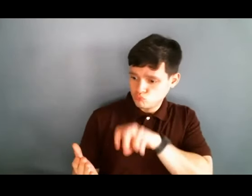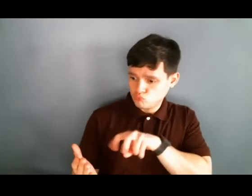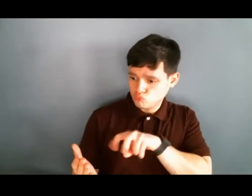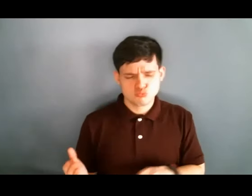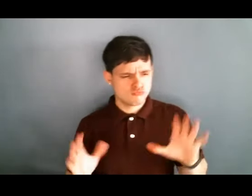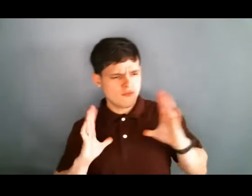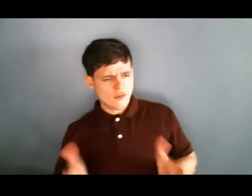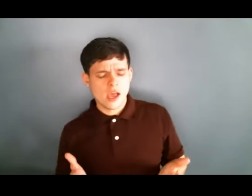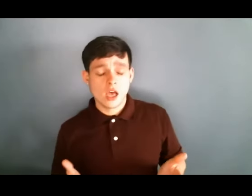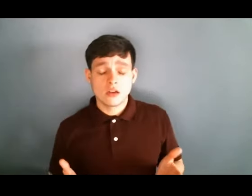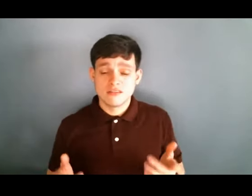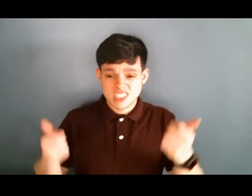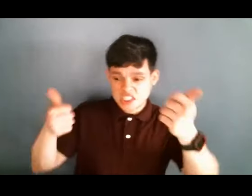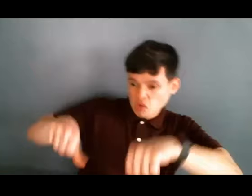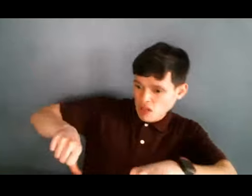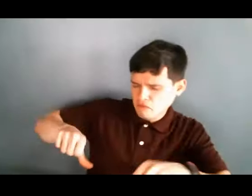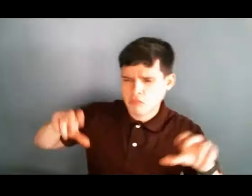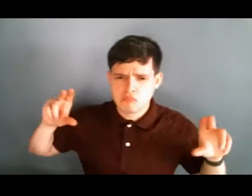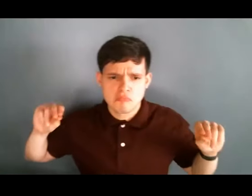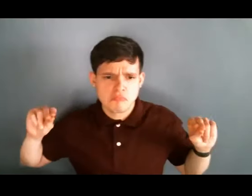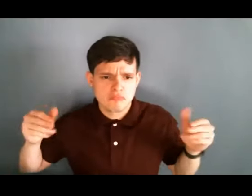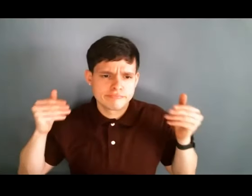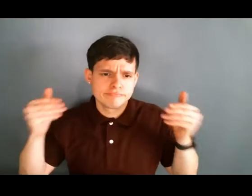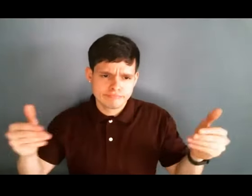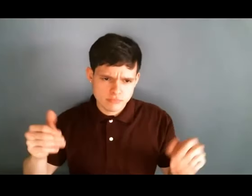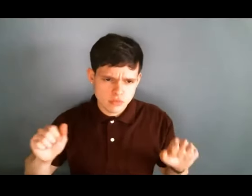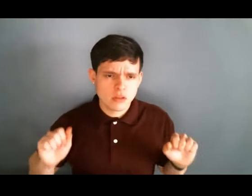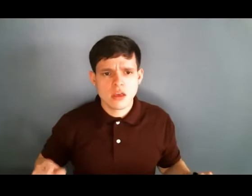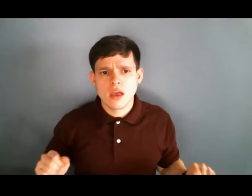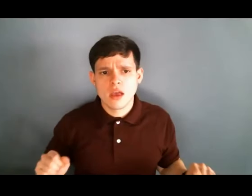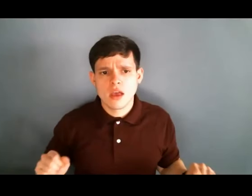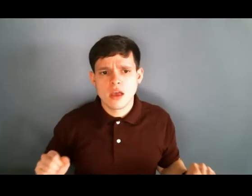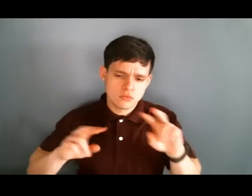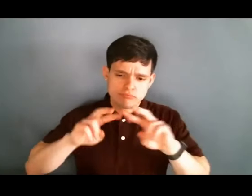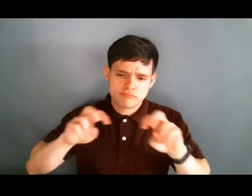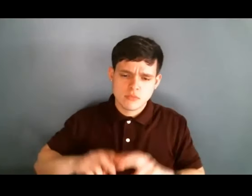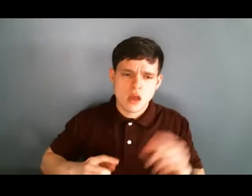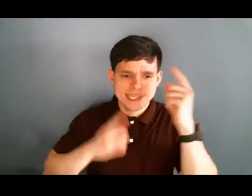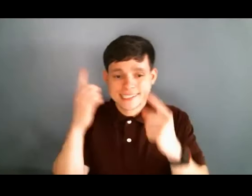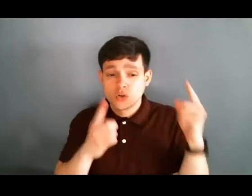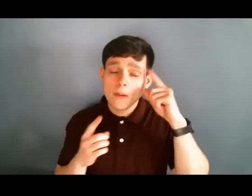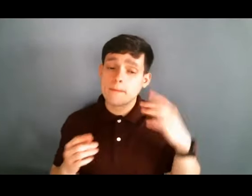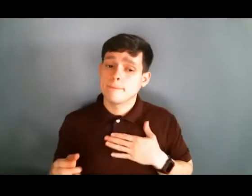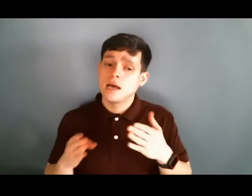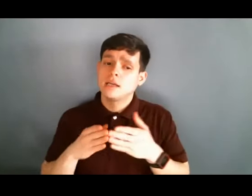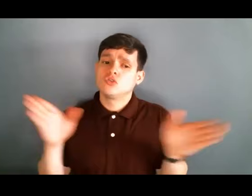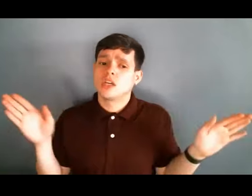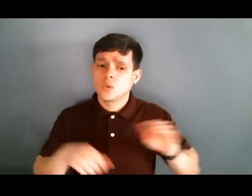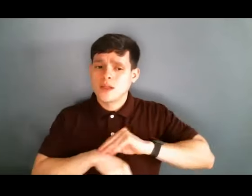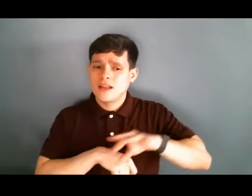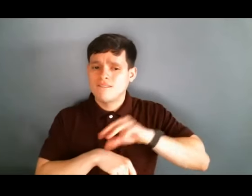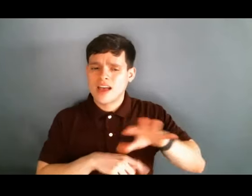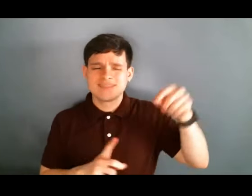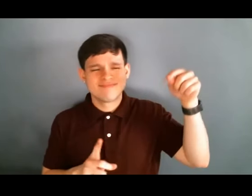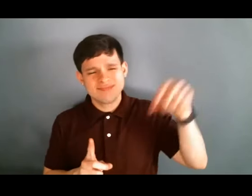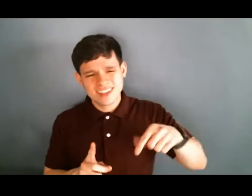disqualified based on, you know, sort of it being further along in production. Though my general advice would be that this is